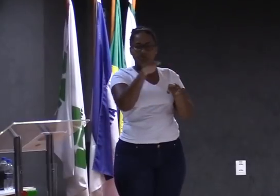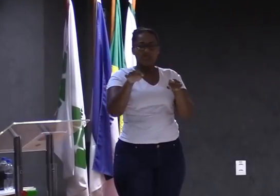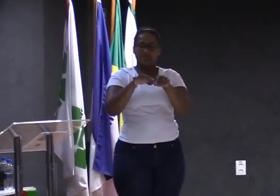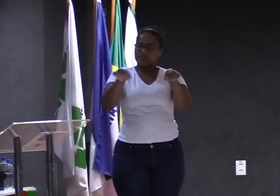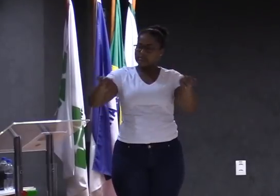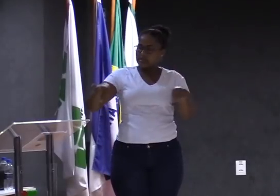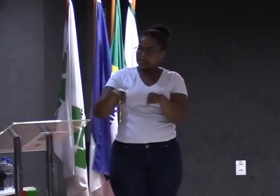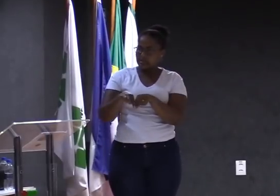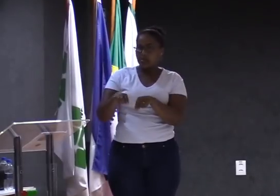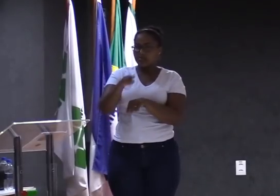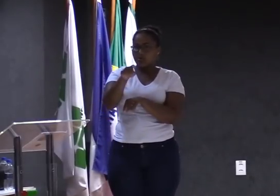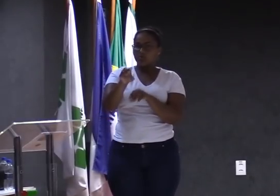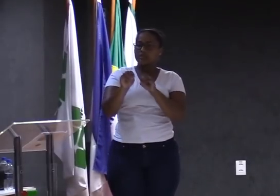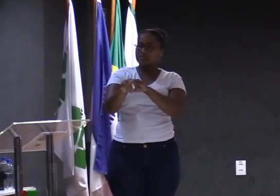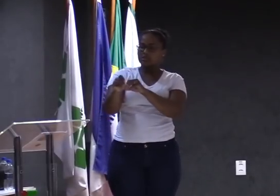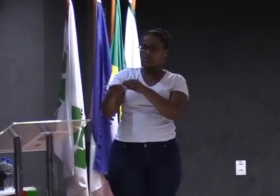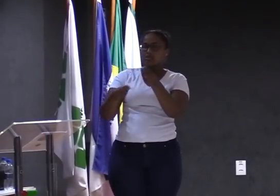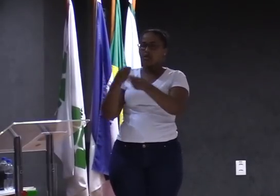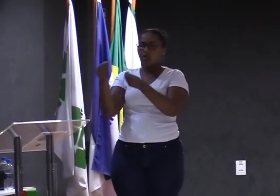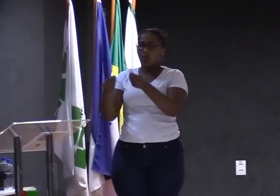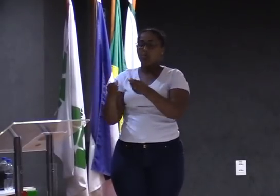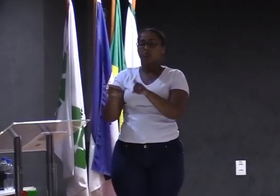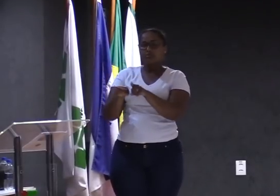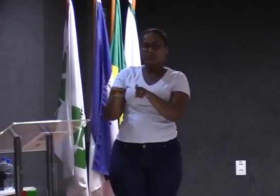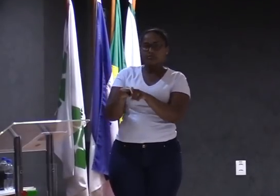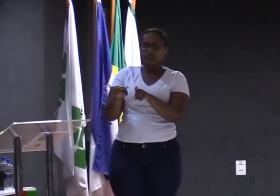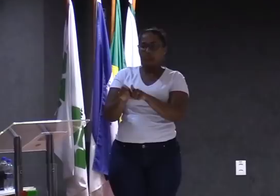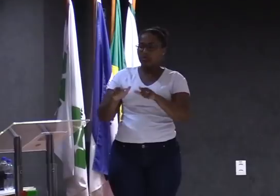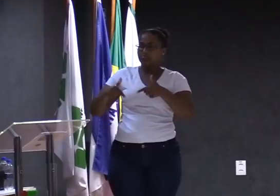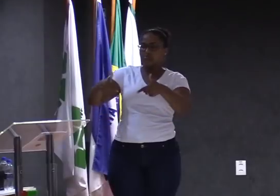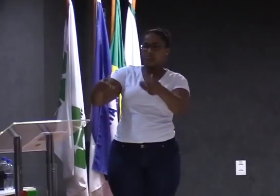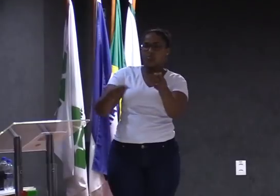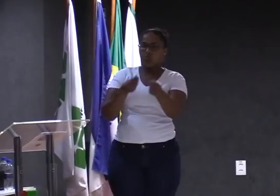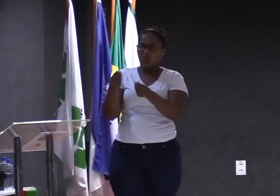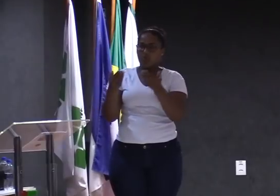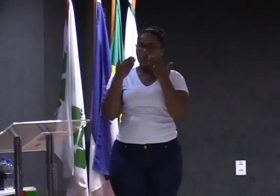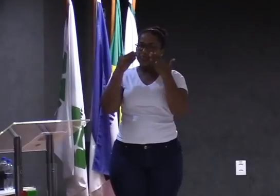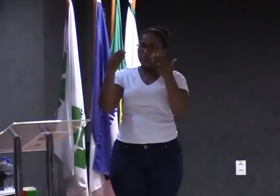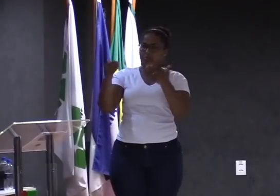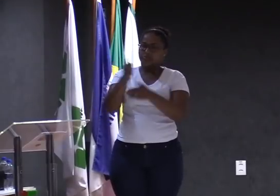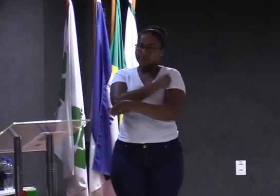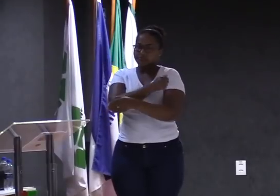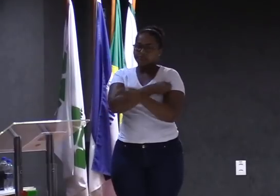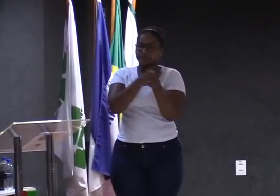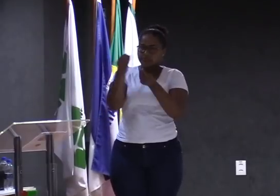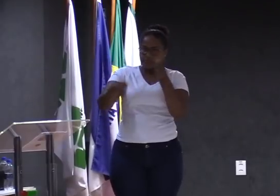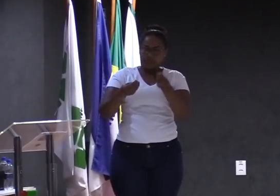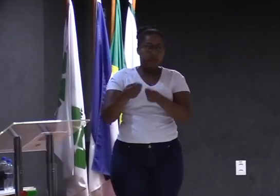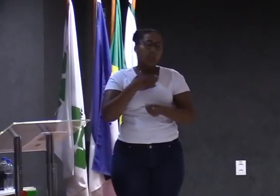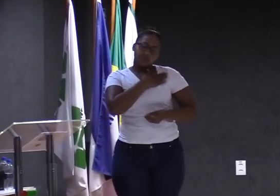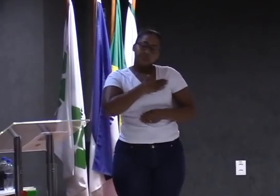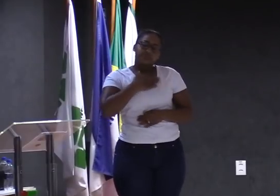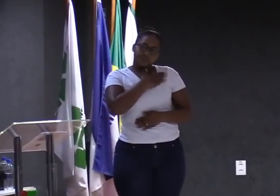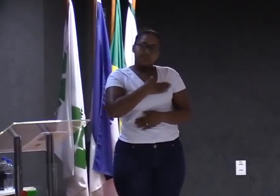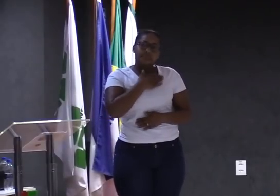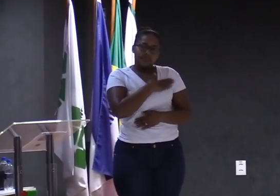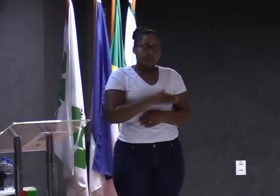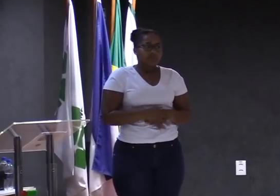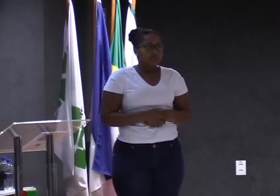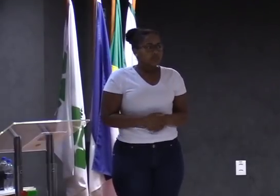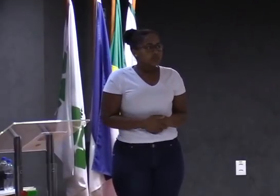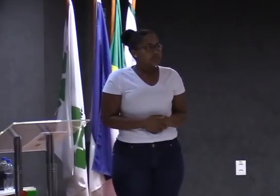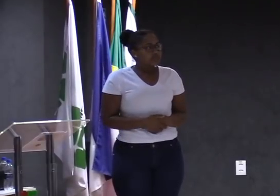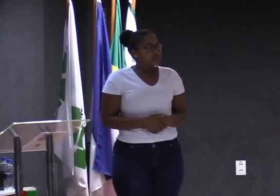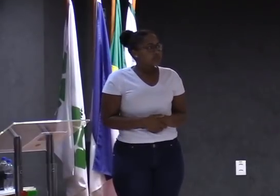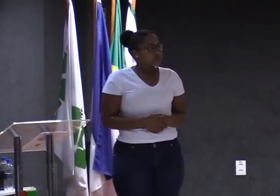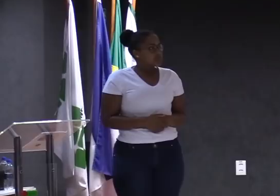tecnologia. E teoria e prática. So let's move on to the students' responsibilities and